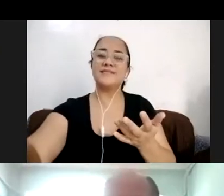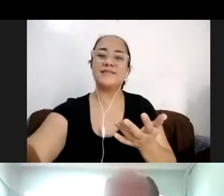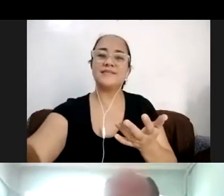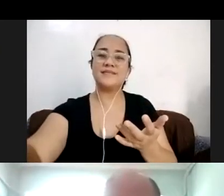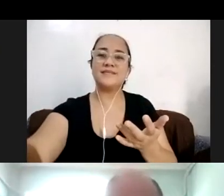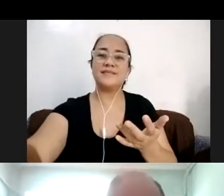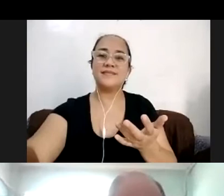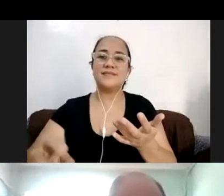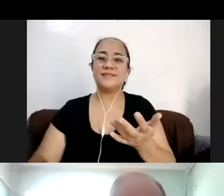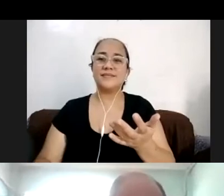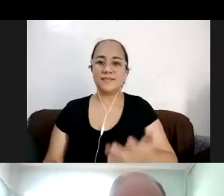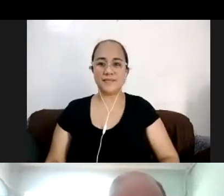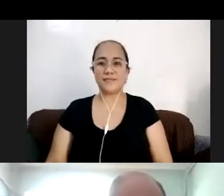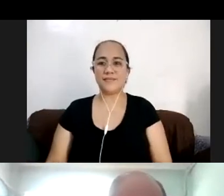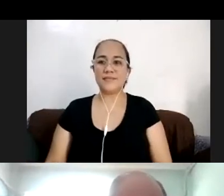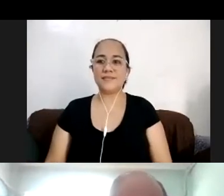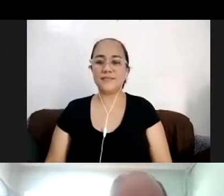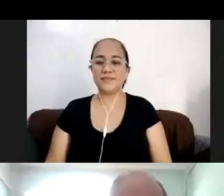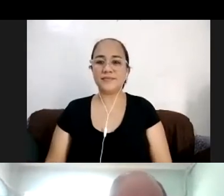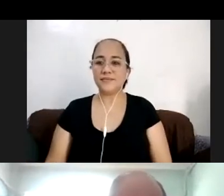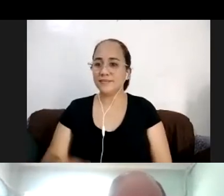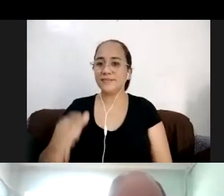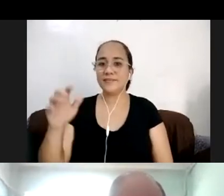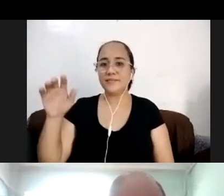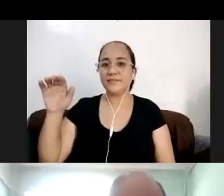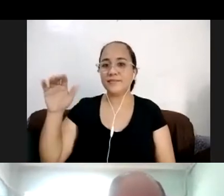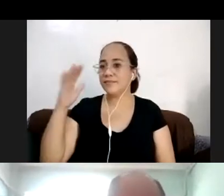Nat has his hand up. Okay.